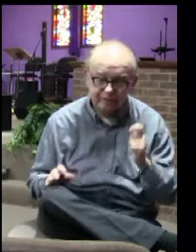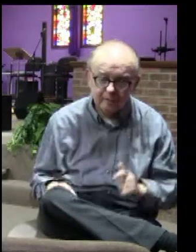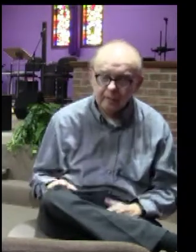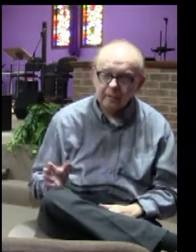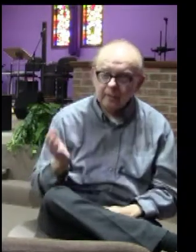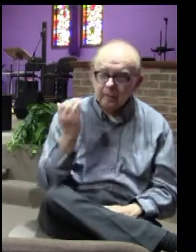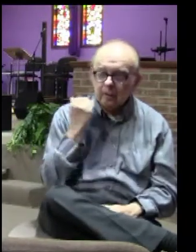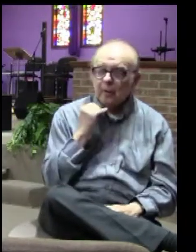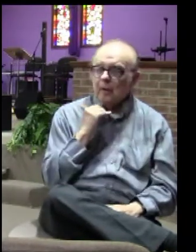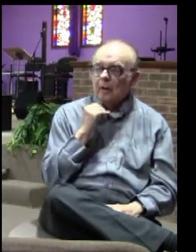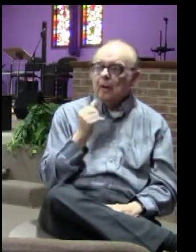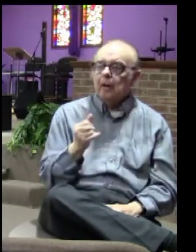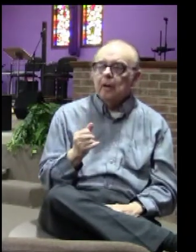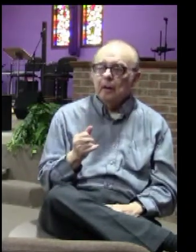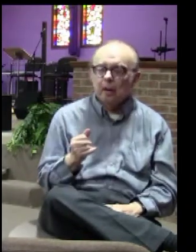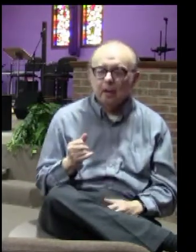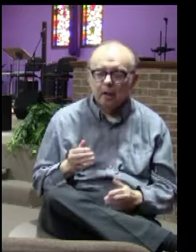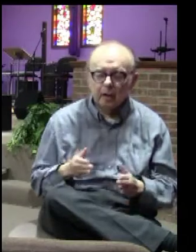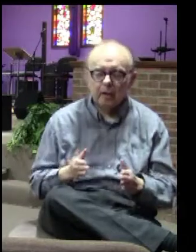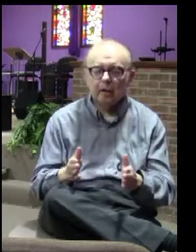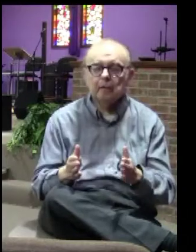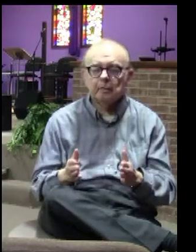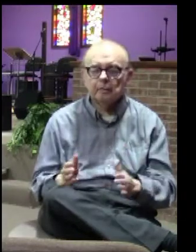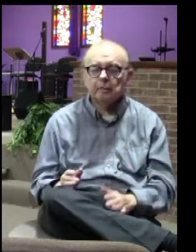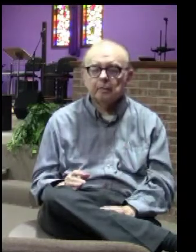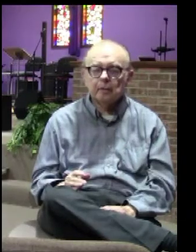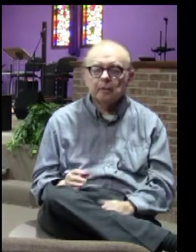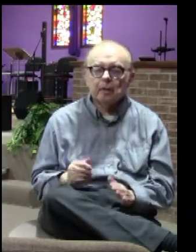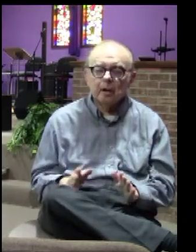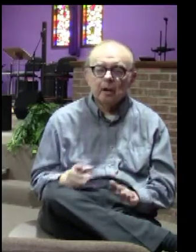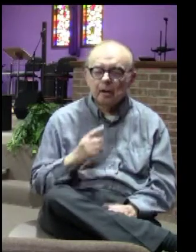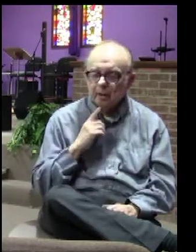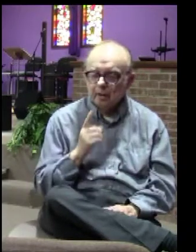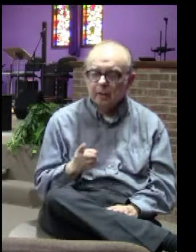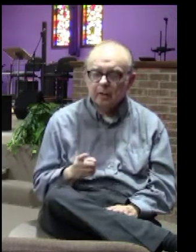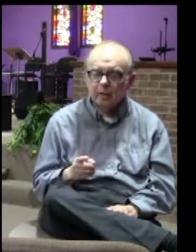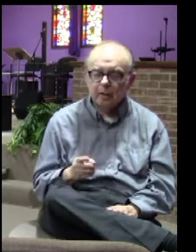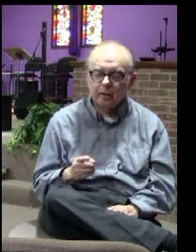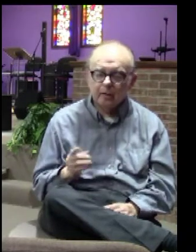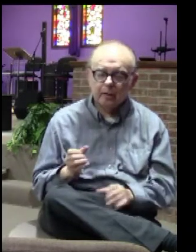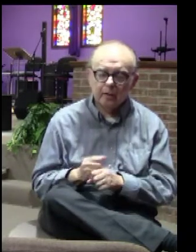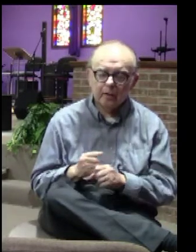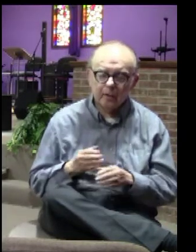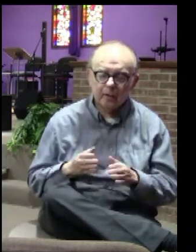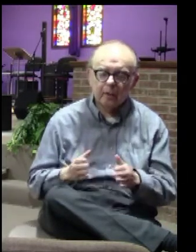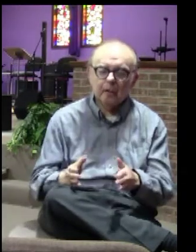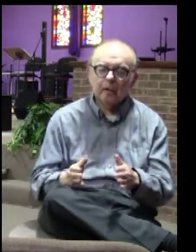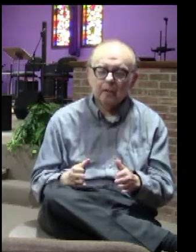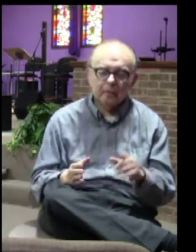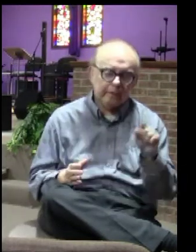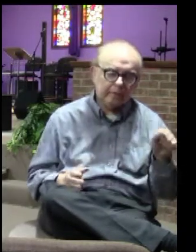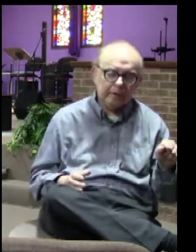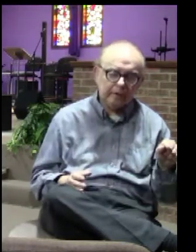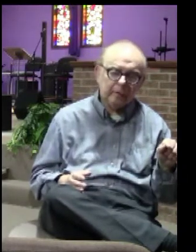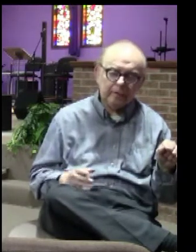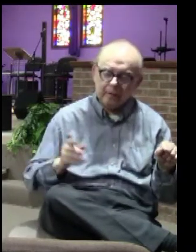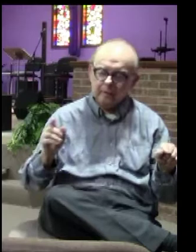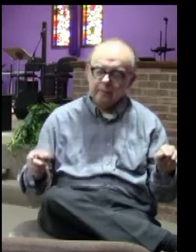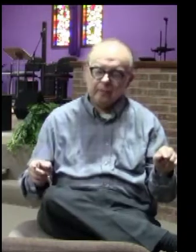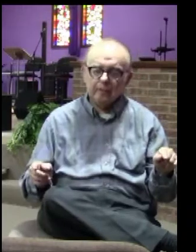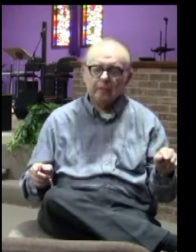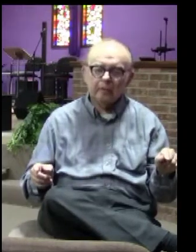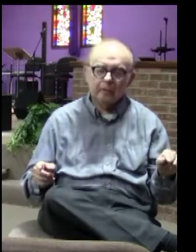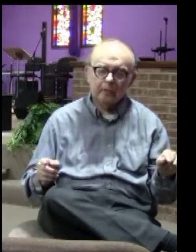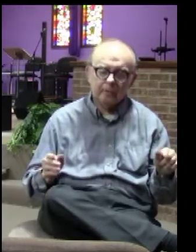And if you don't get, you've got a path, honestly, I'm telling you no lie, you've got a path from maybe here to